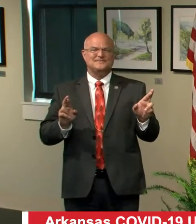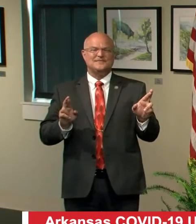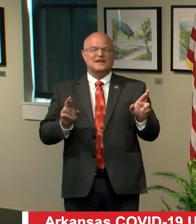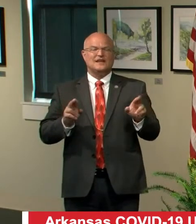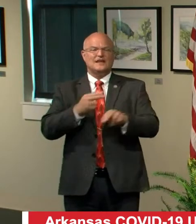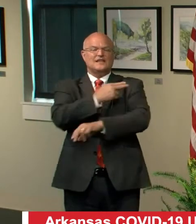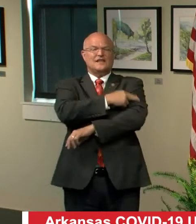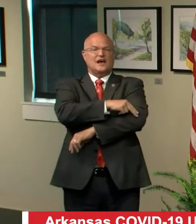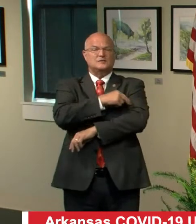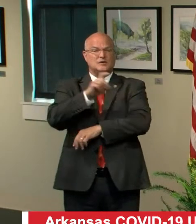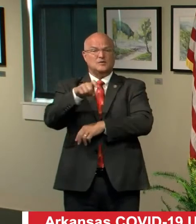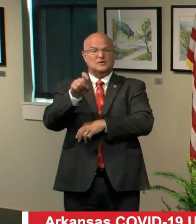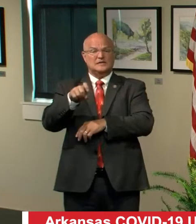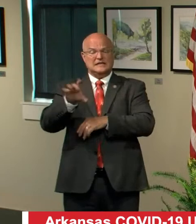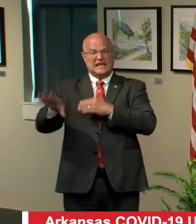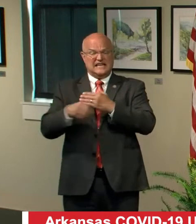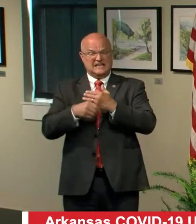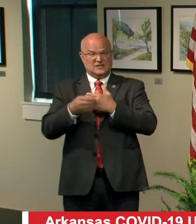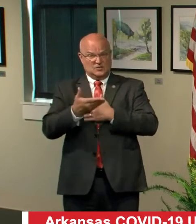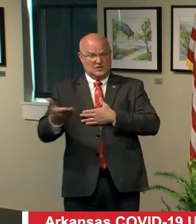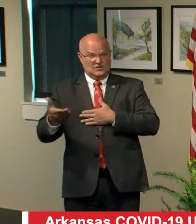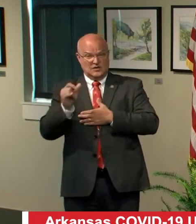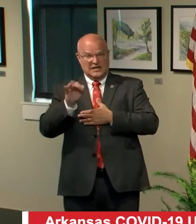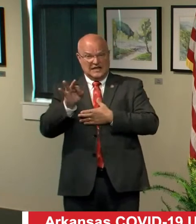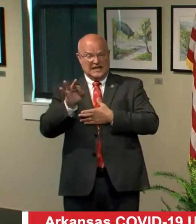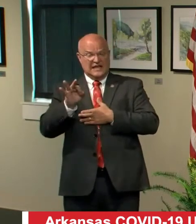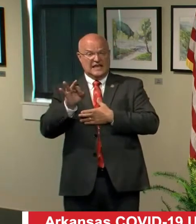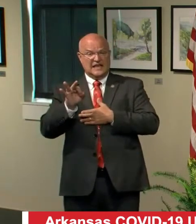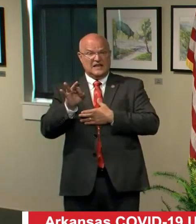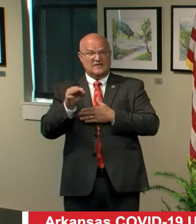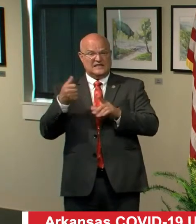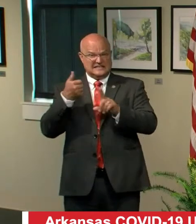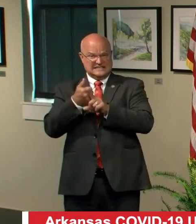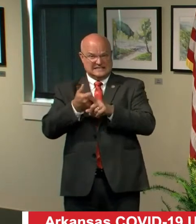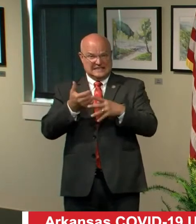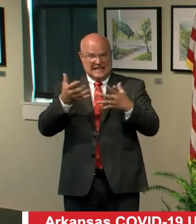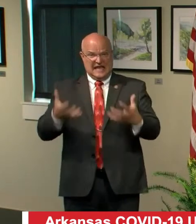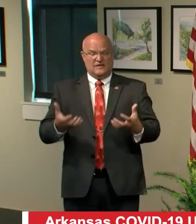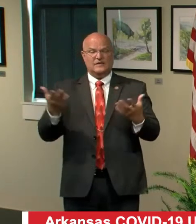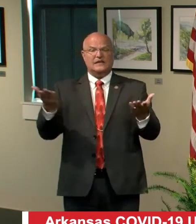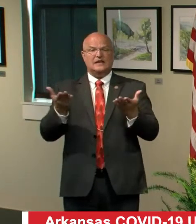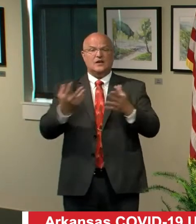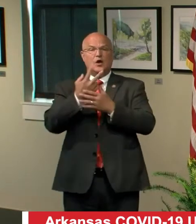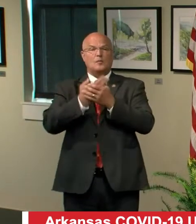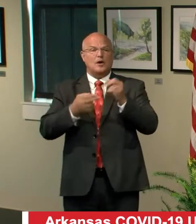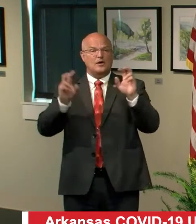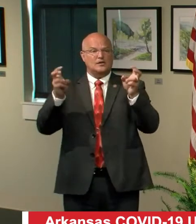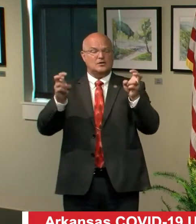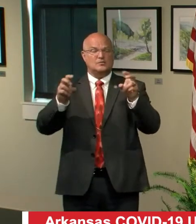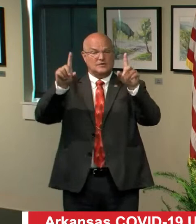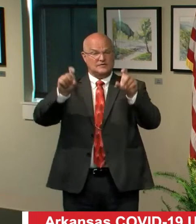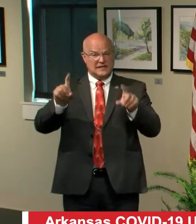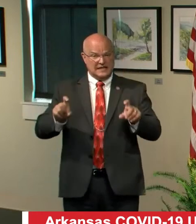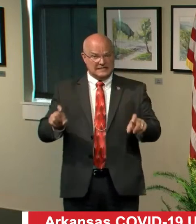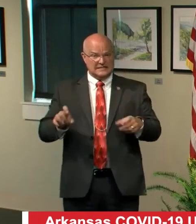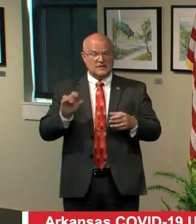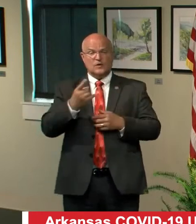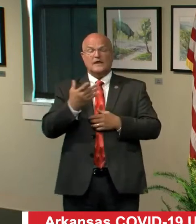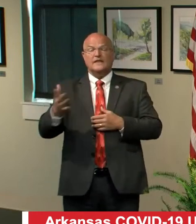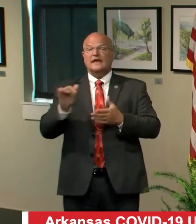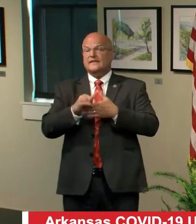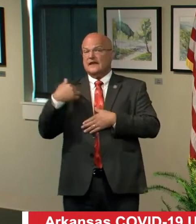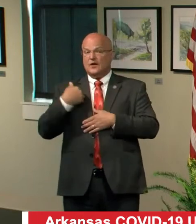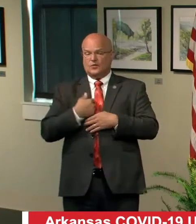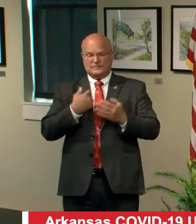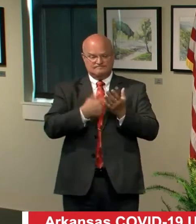They will need additional resources if it gets very heavy here, both in terms of testing, and that's one of the things